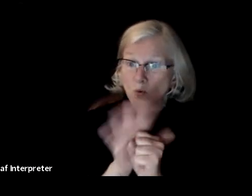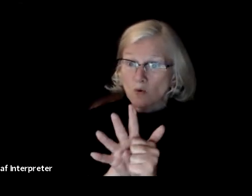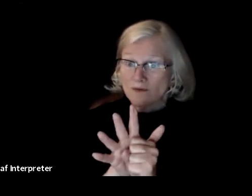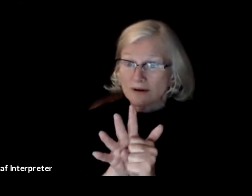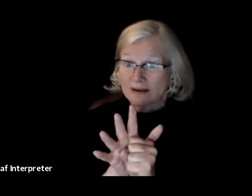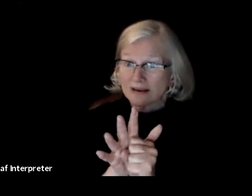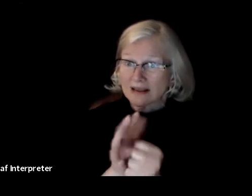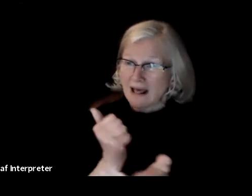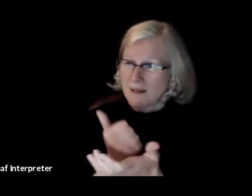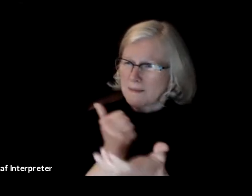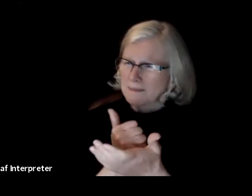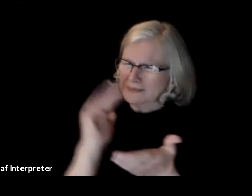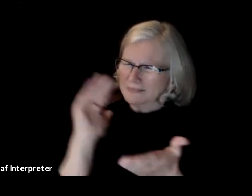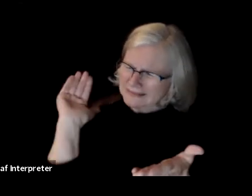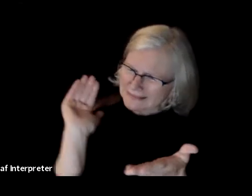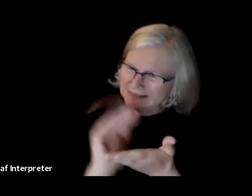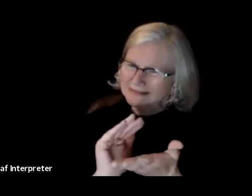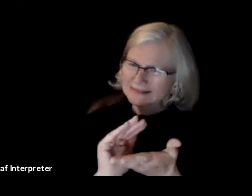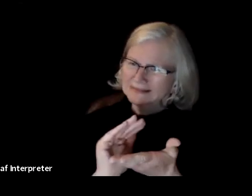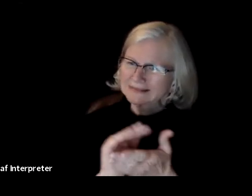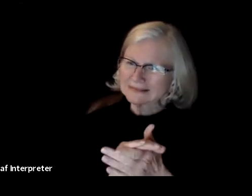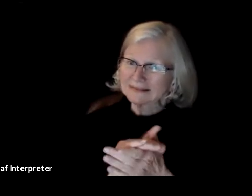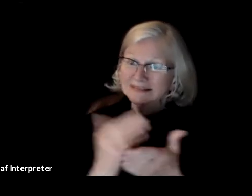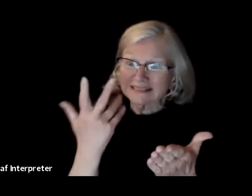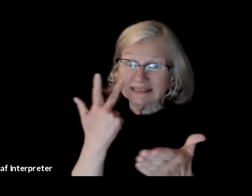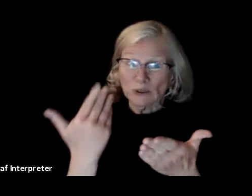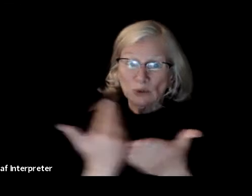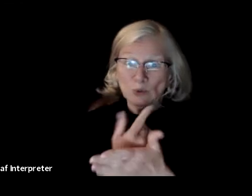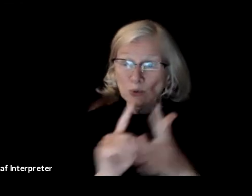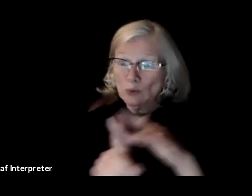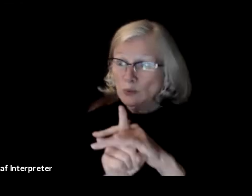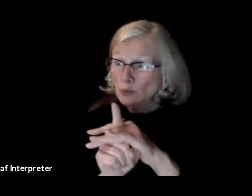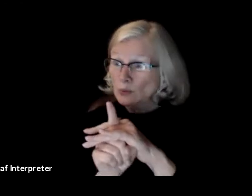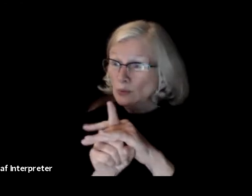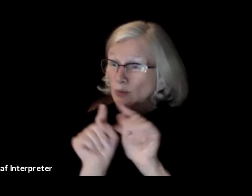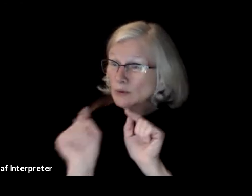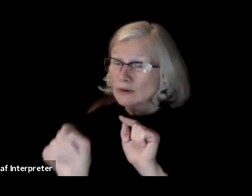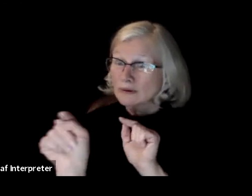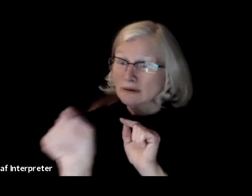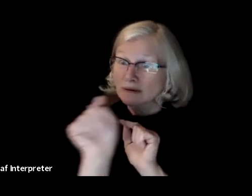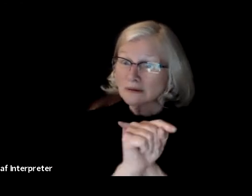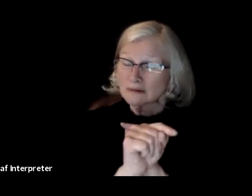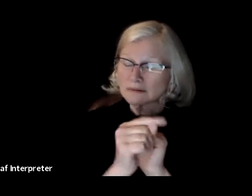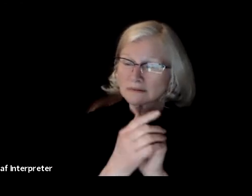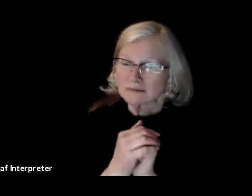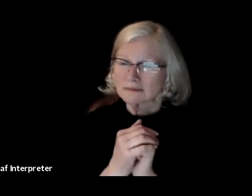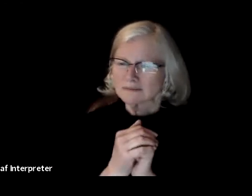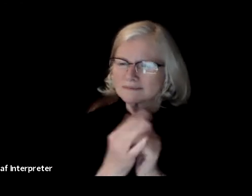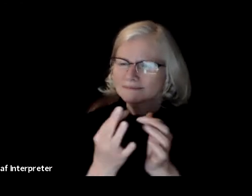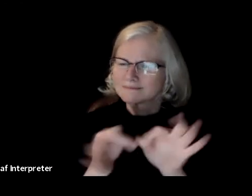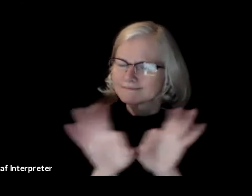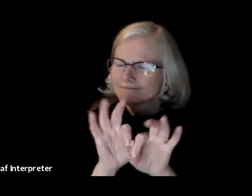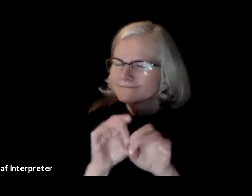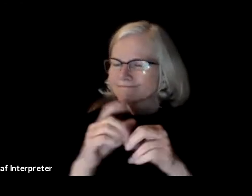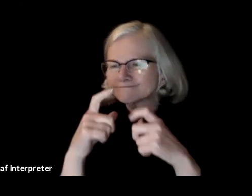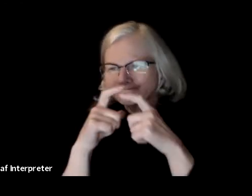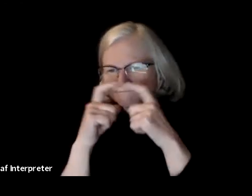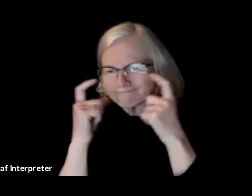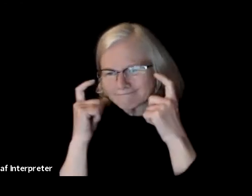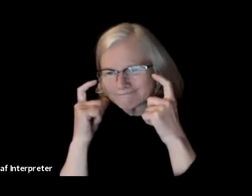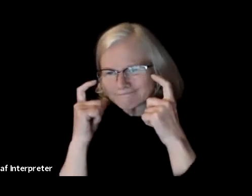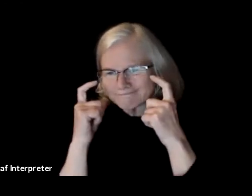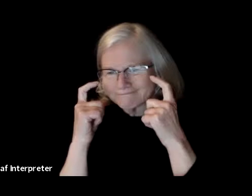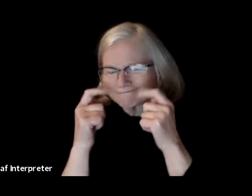will remind us all to mask up, keep social distance, stay home when sick, and get tested when